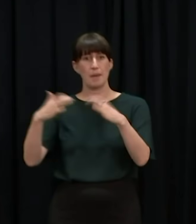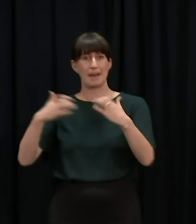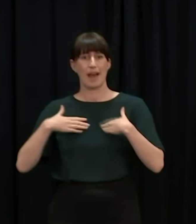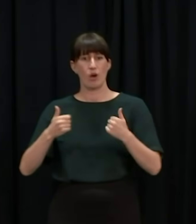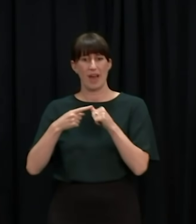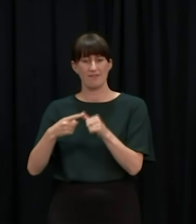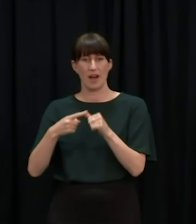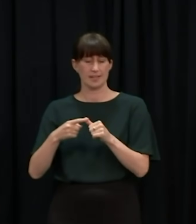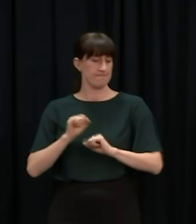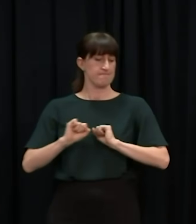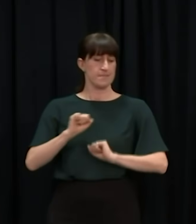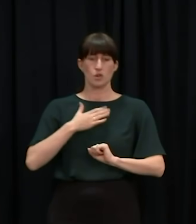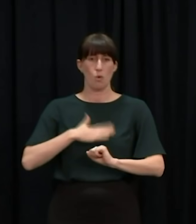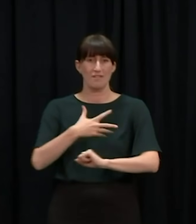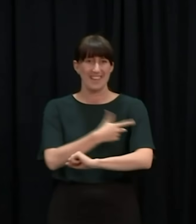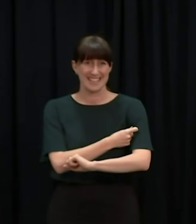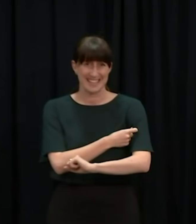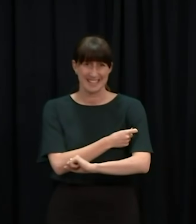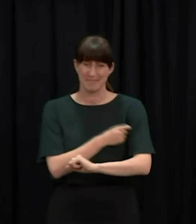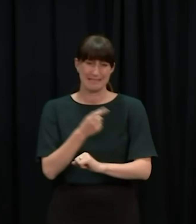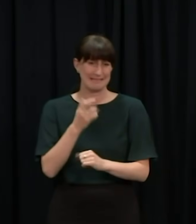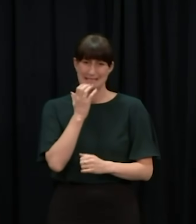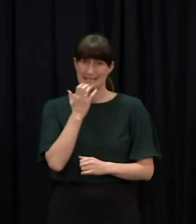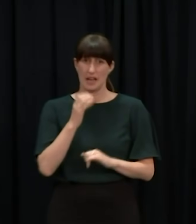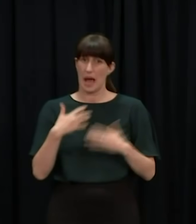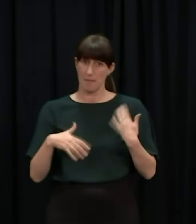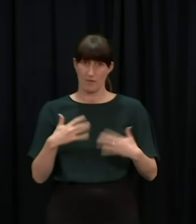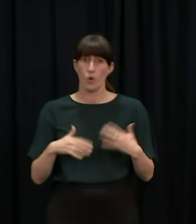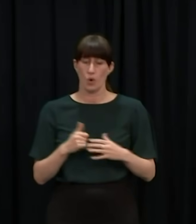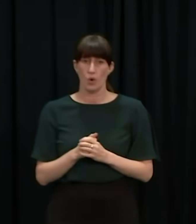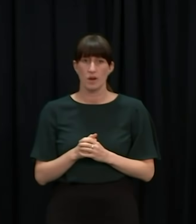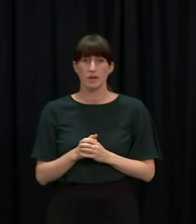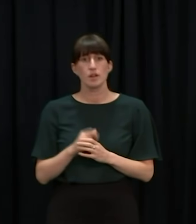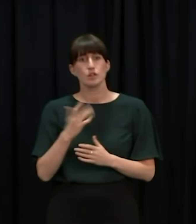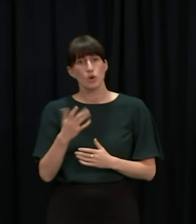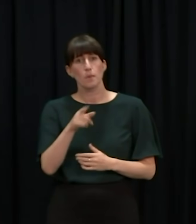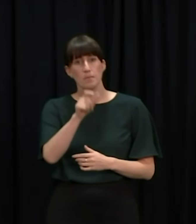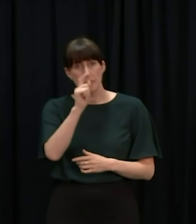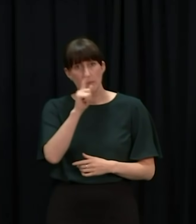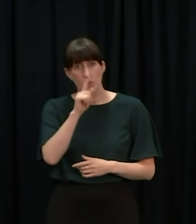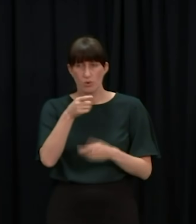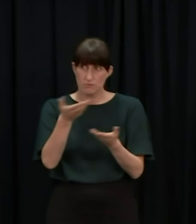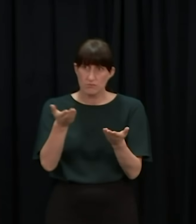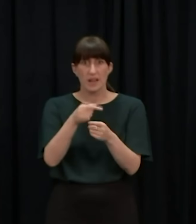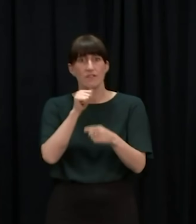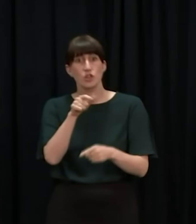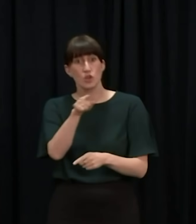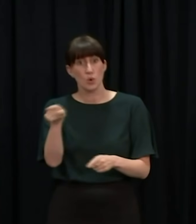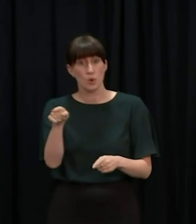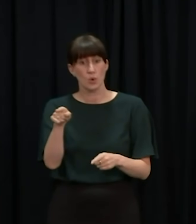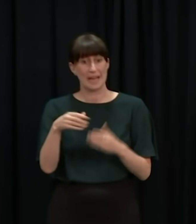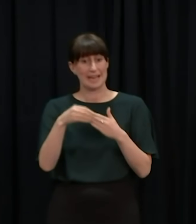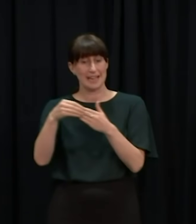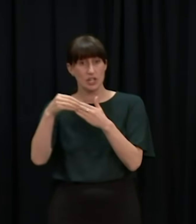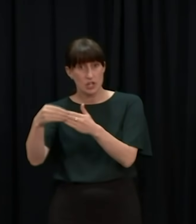vaccinated. Key thing I'd just like to encourage people to do, particularly those who are in positions of responsibility or influence, is to point